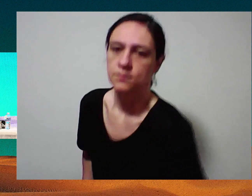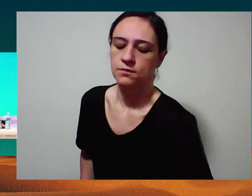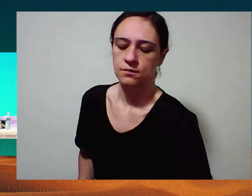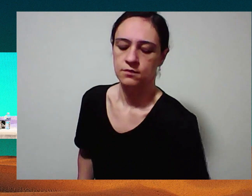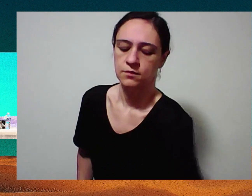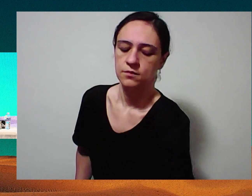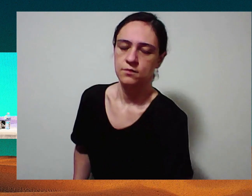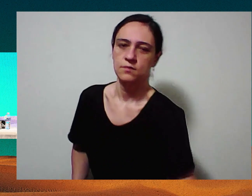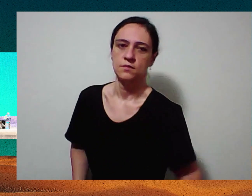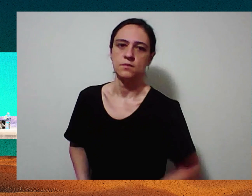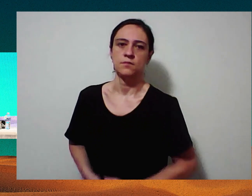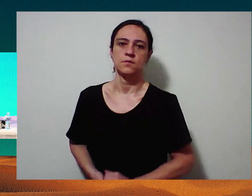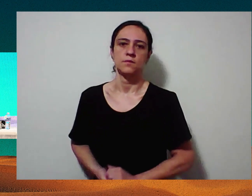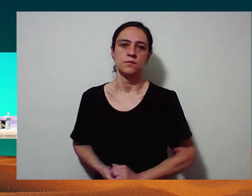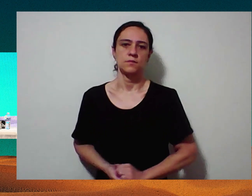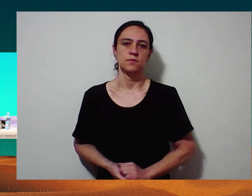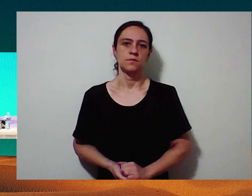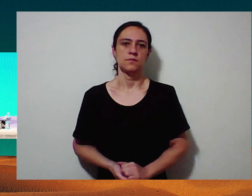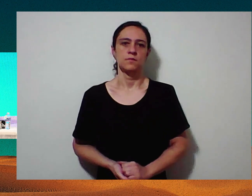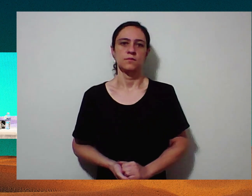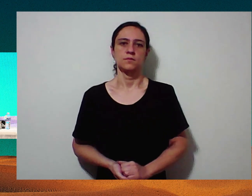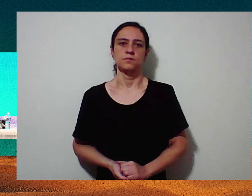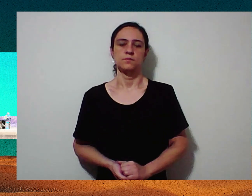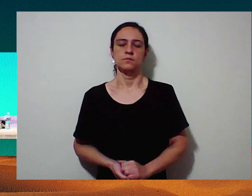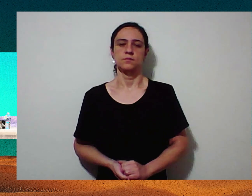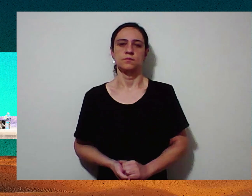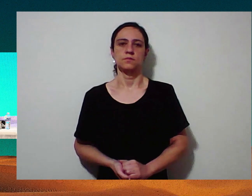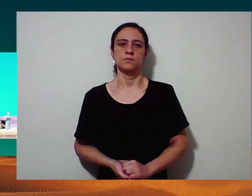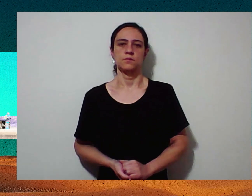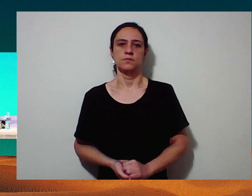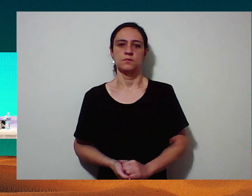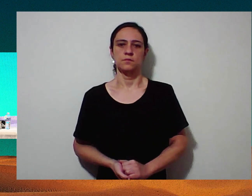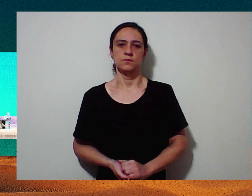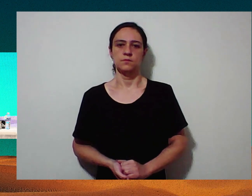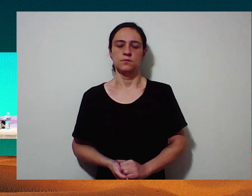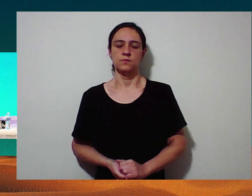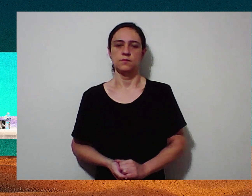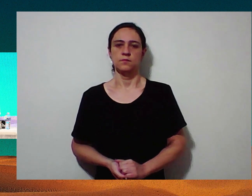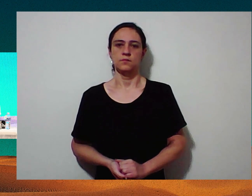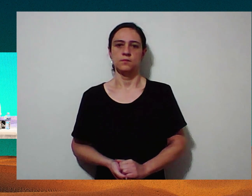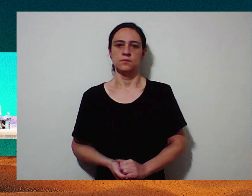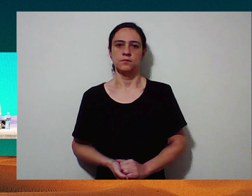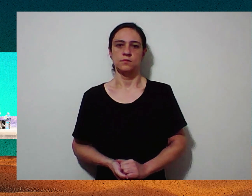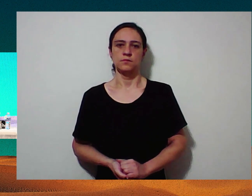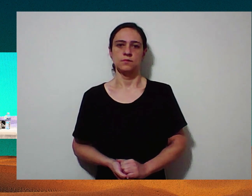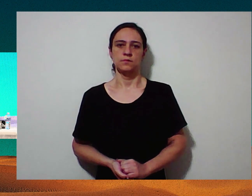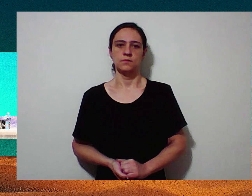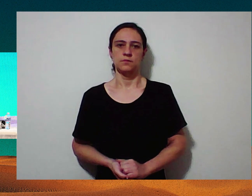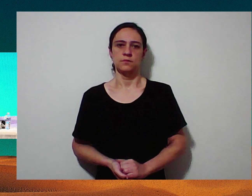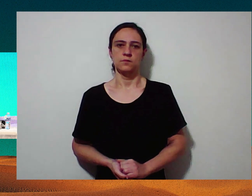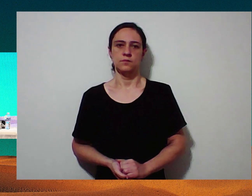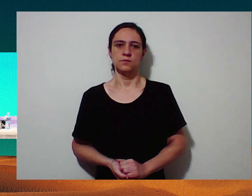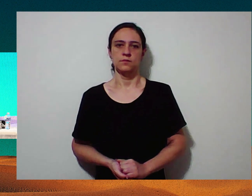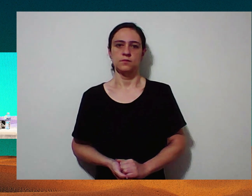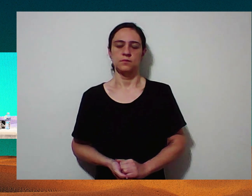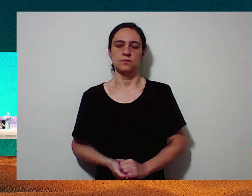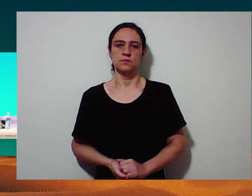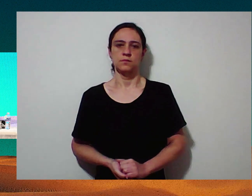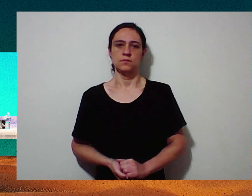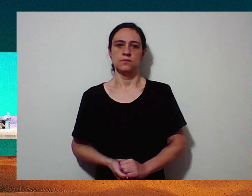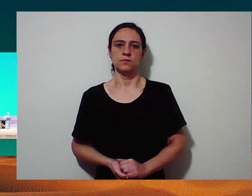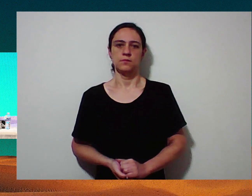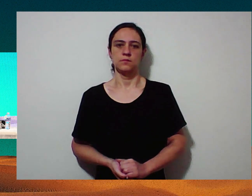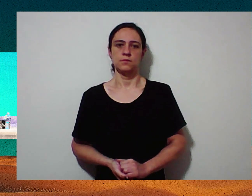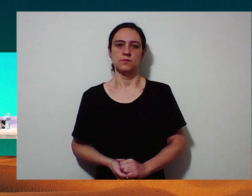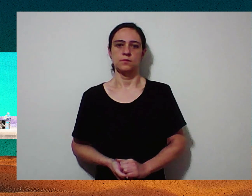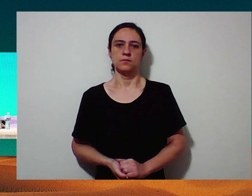given assurance of this to all by raising him from the dead. E Romanos capítulo 2, versículo 16. In